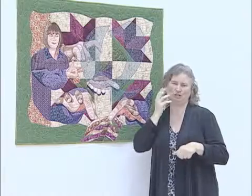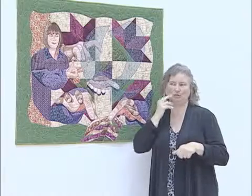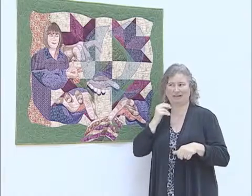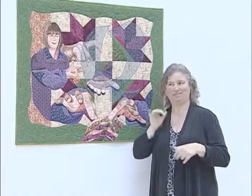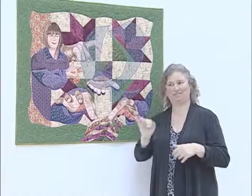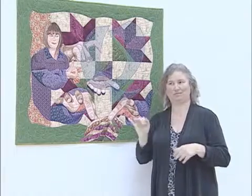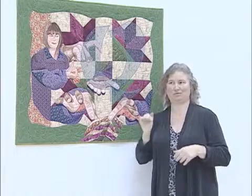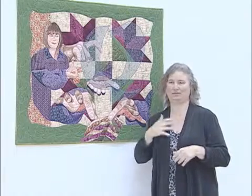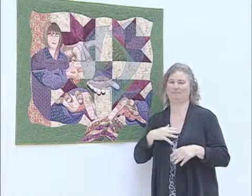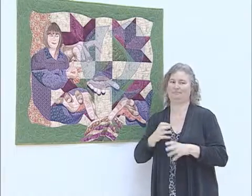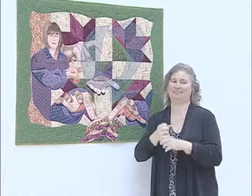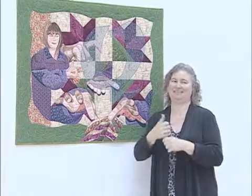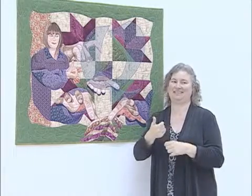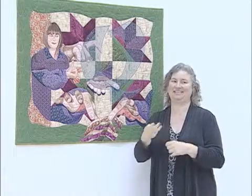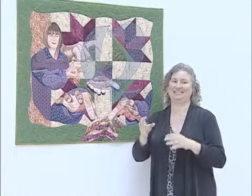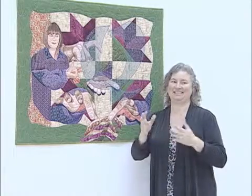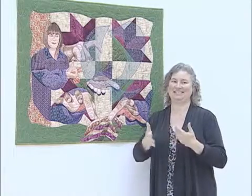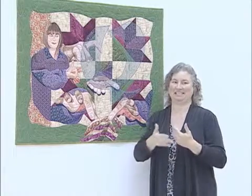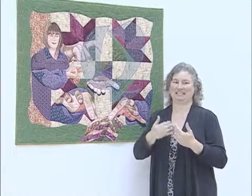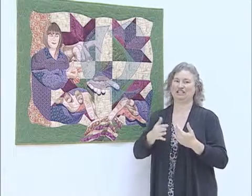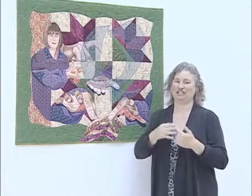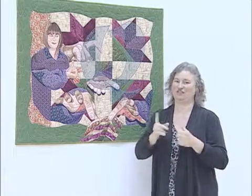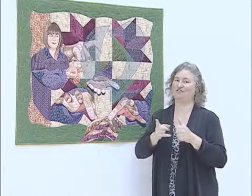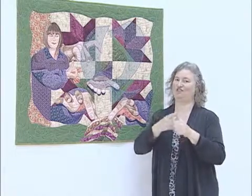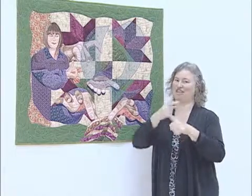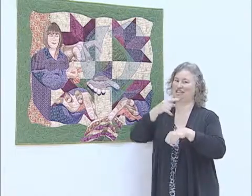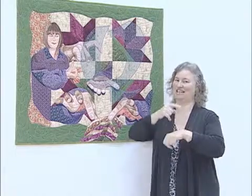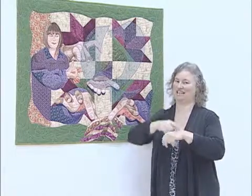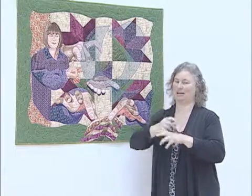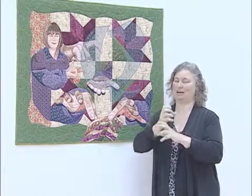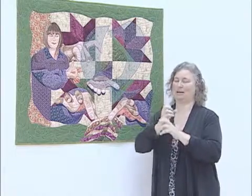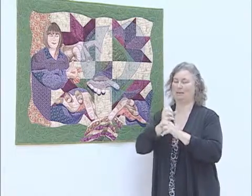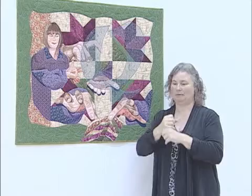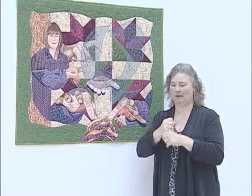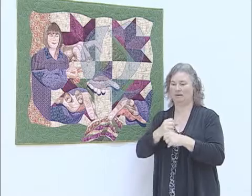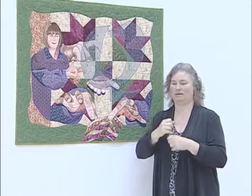my first, I decided to make it a little easier on myself, and I had her casting her eyes downward.